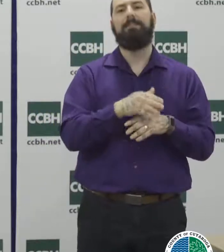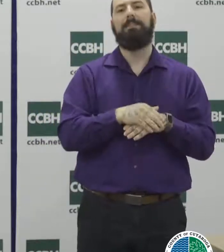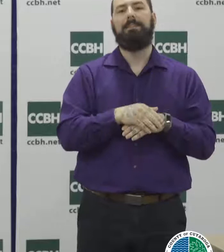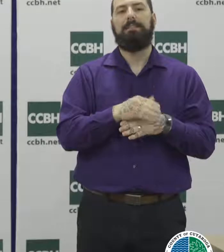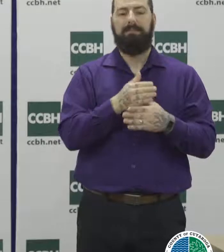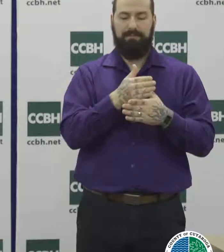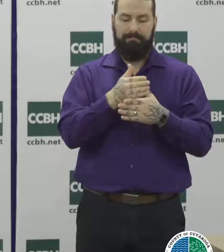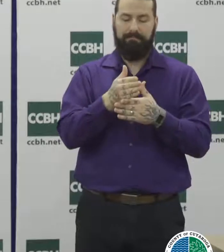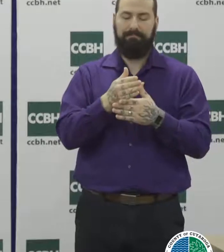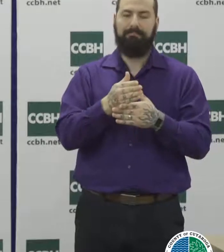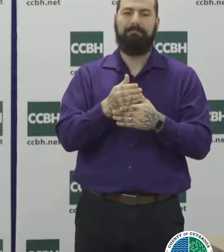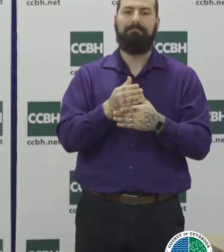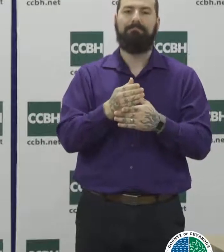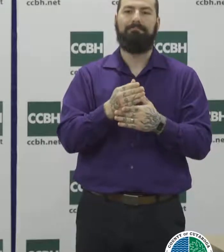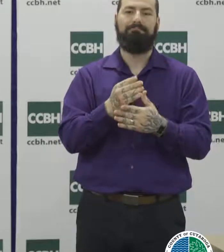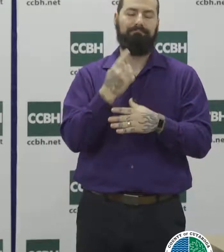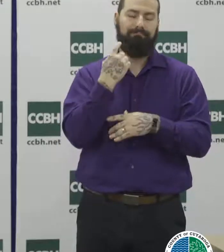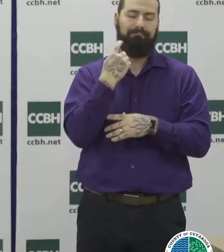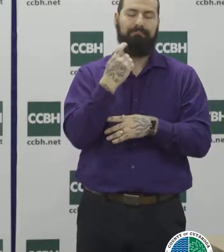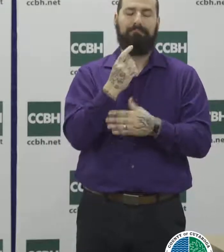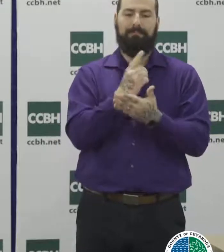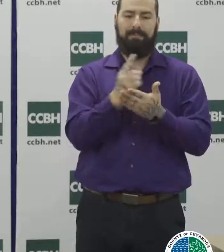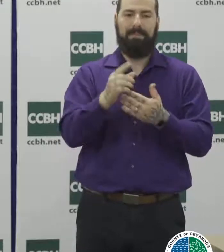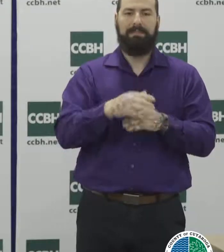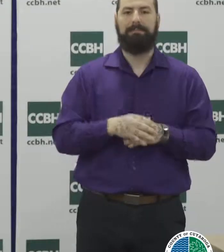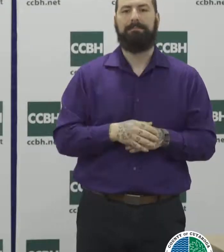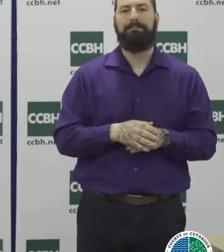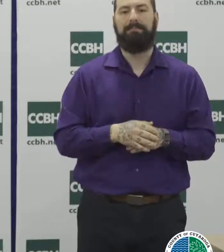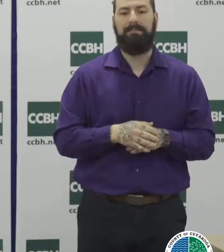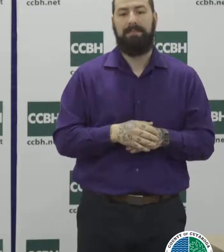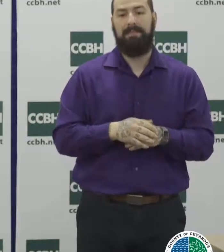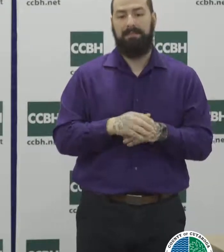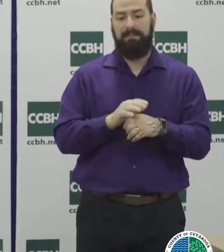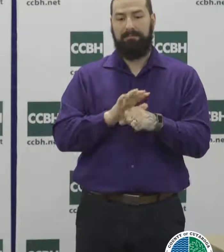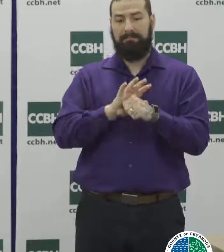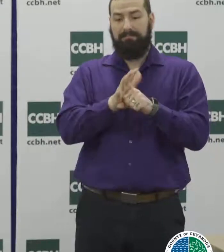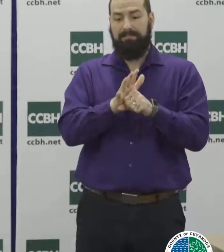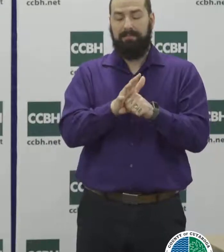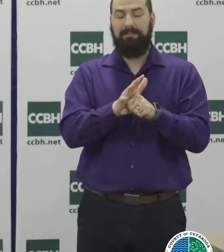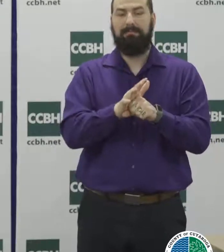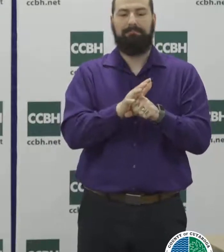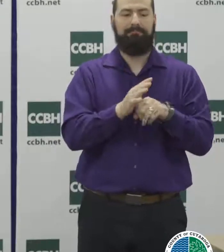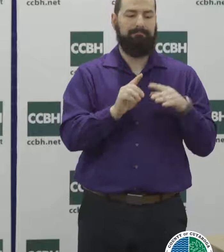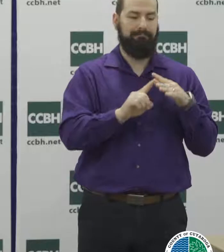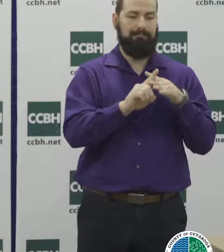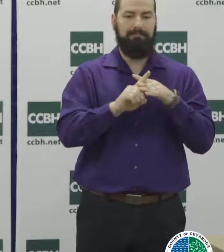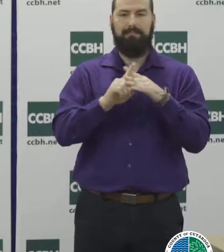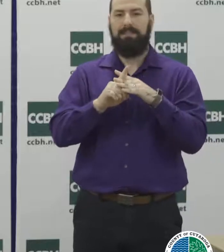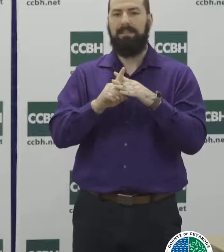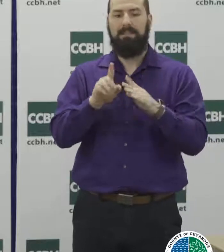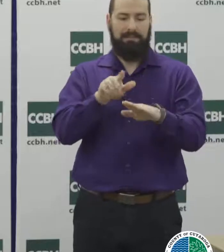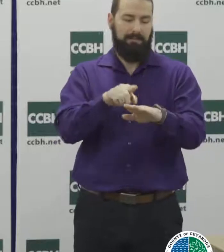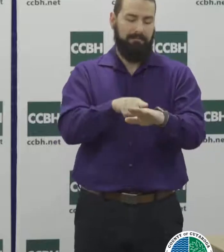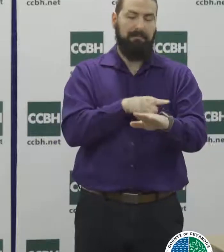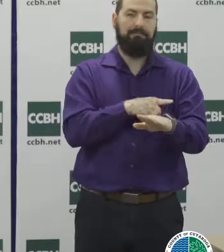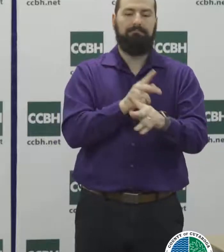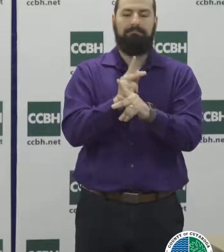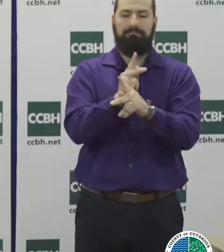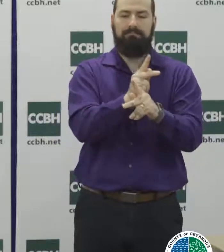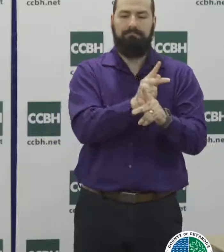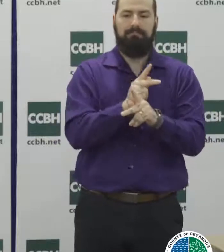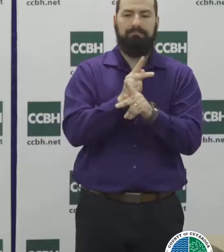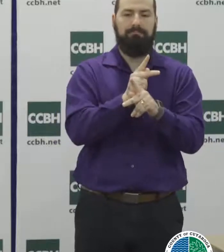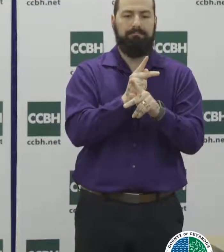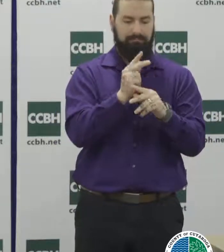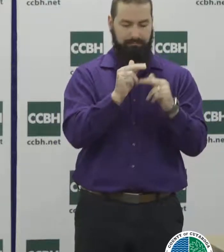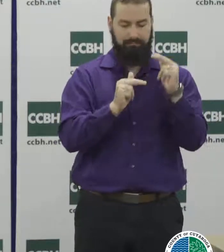week. So in response to the continued presence of COVID-19 in our long-term care facilities across the state, we've heard